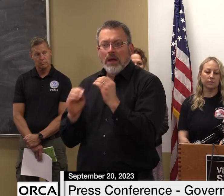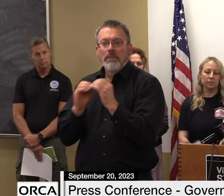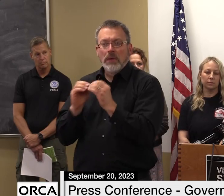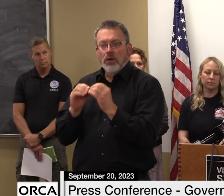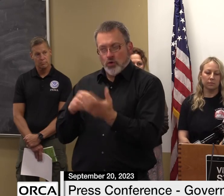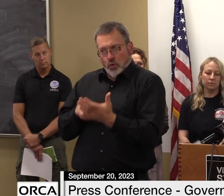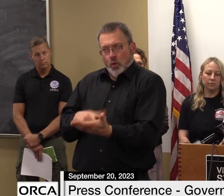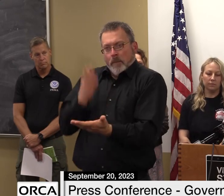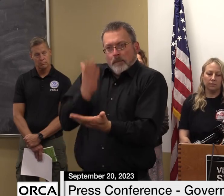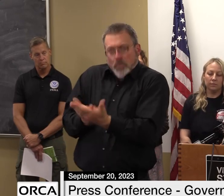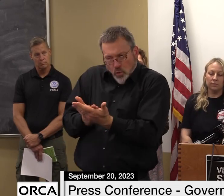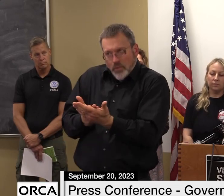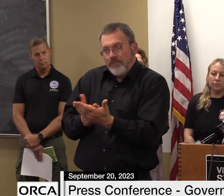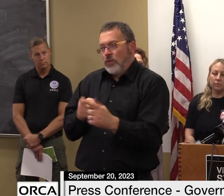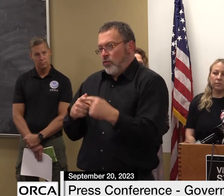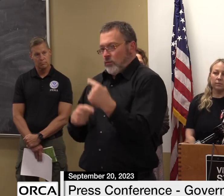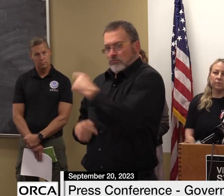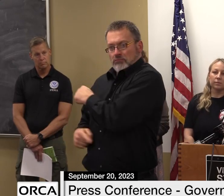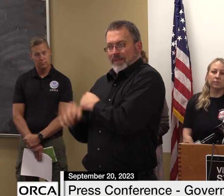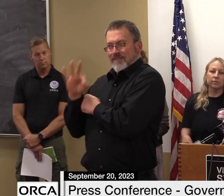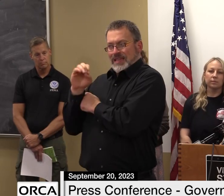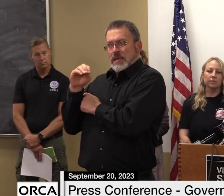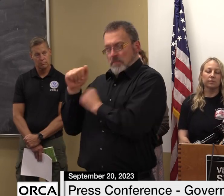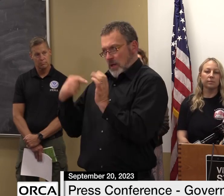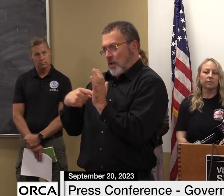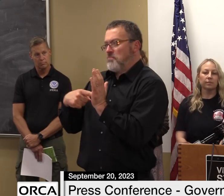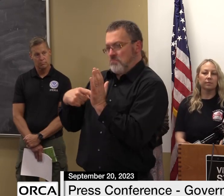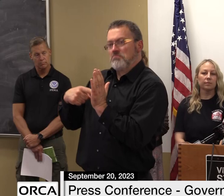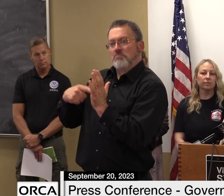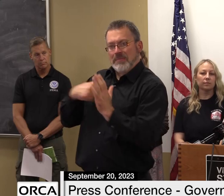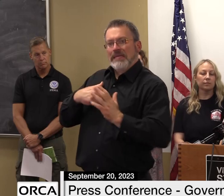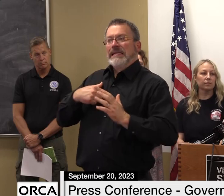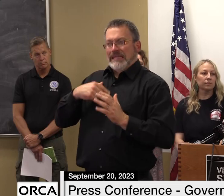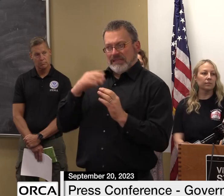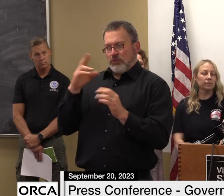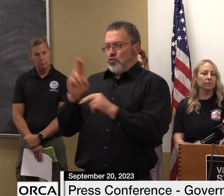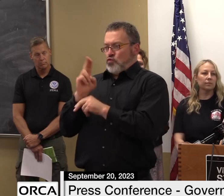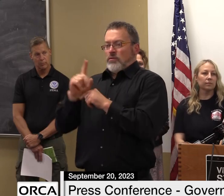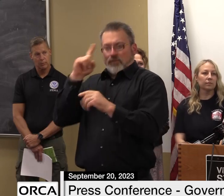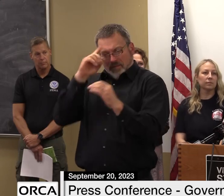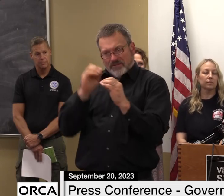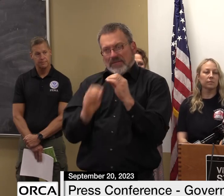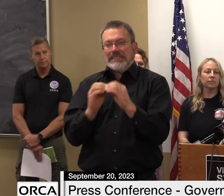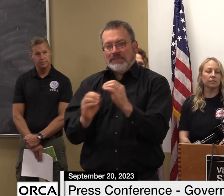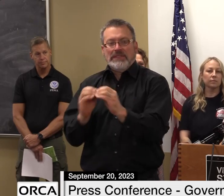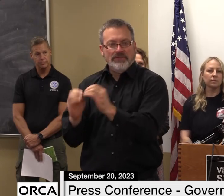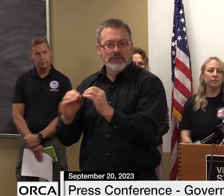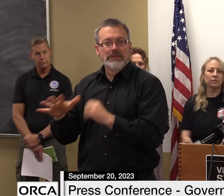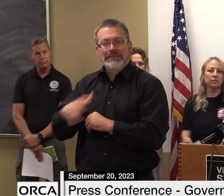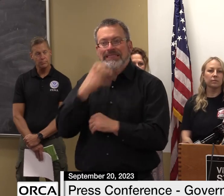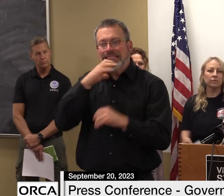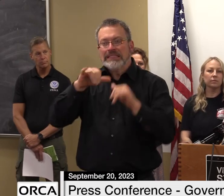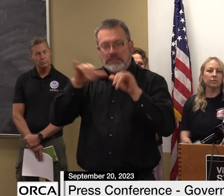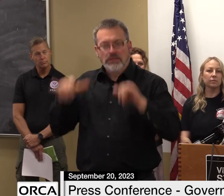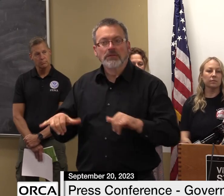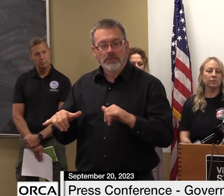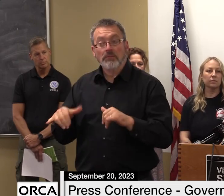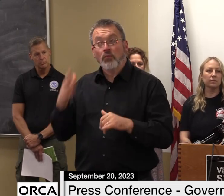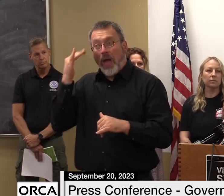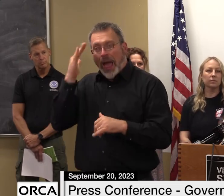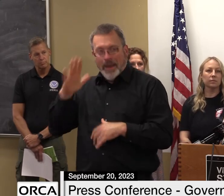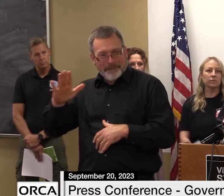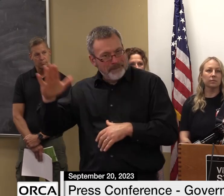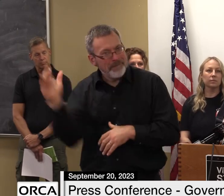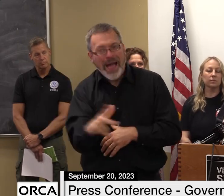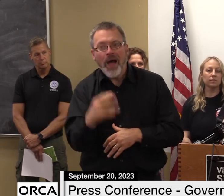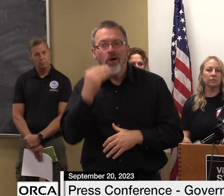state and FEMA down the road that you use that award for immediate repairs to reoccupy, it will not affect the amount